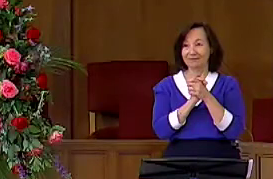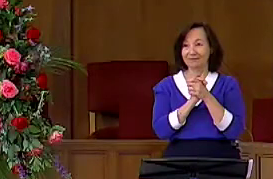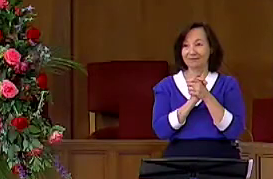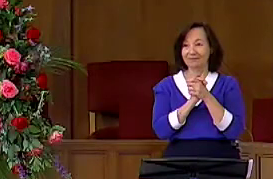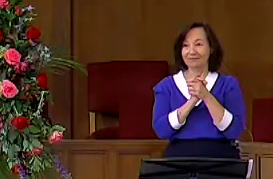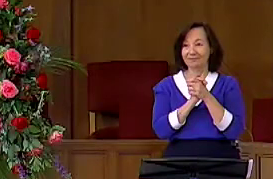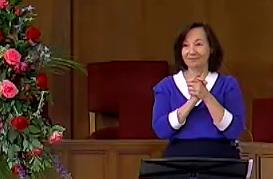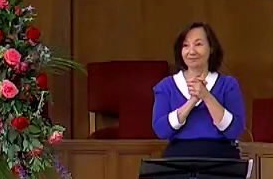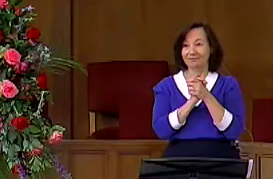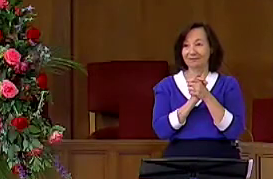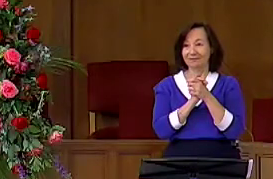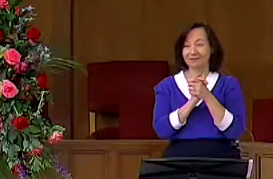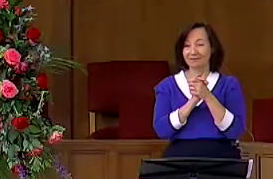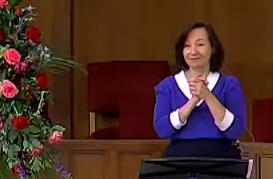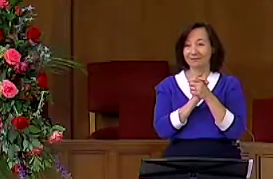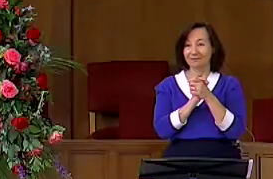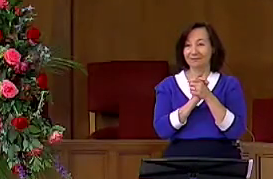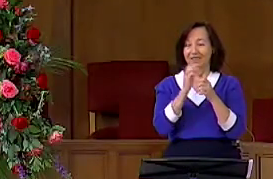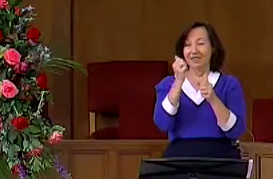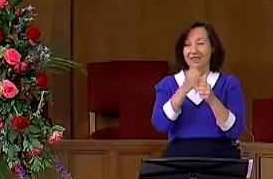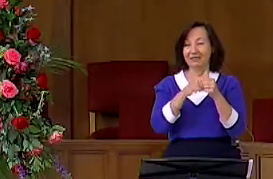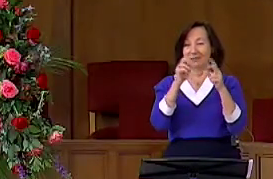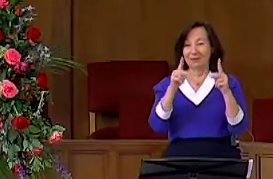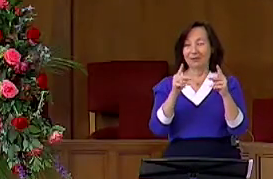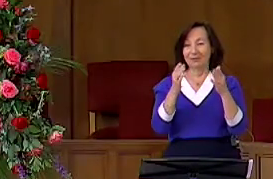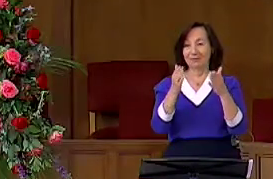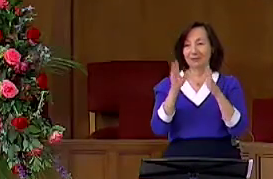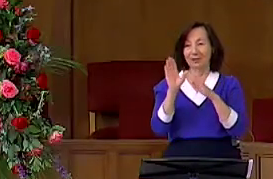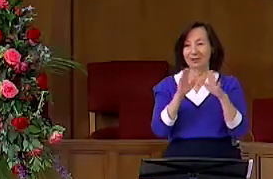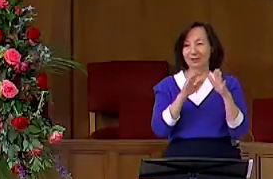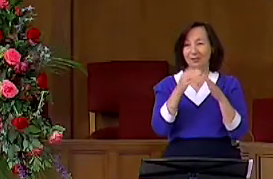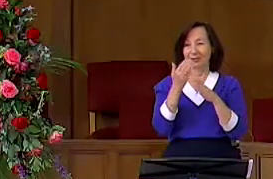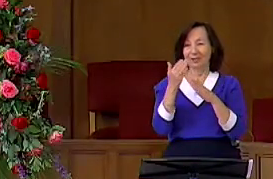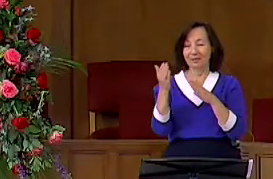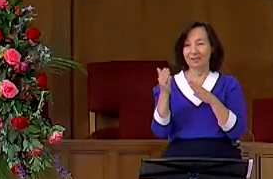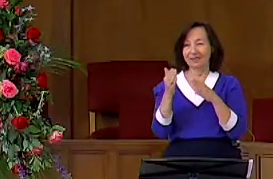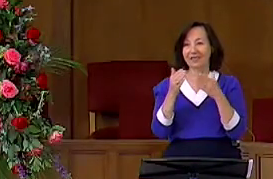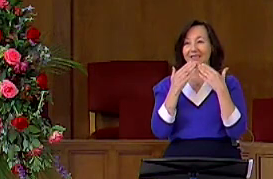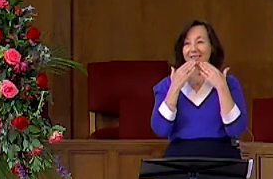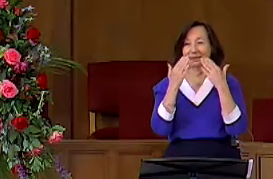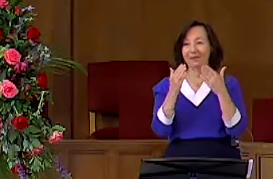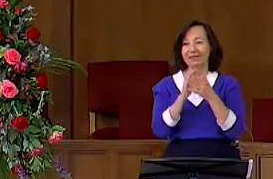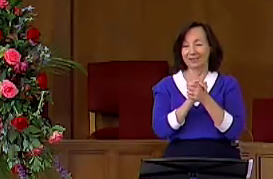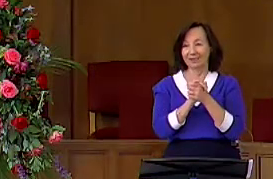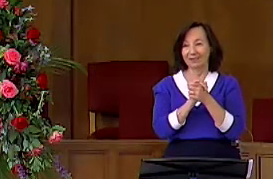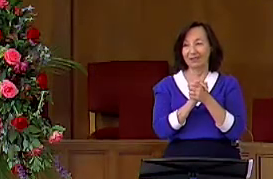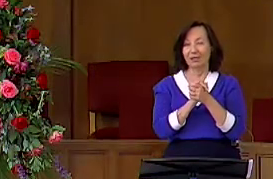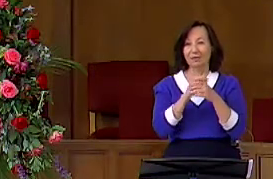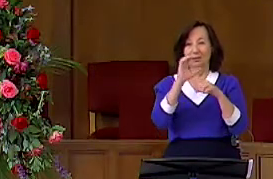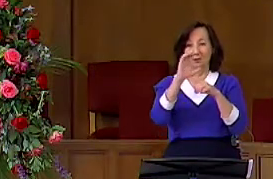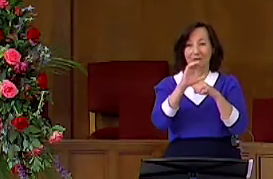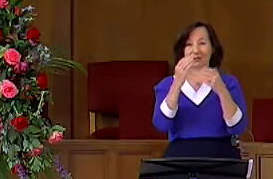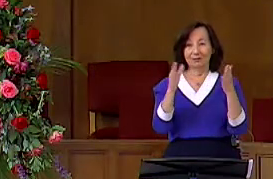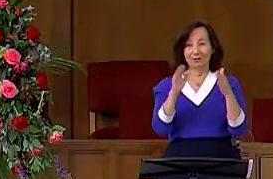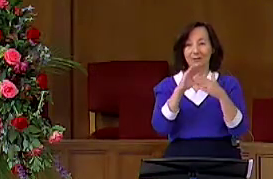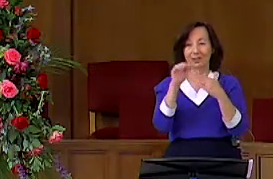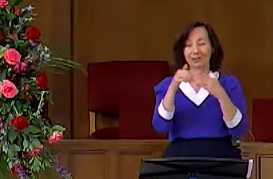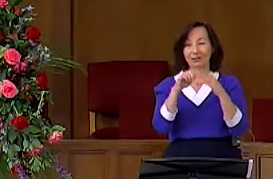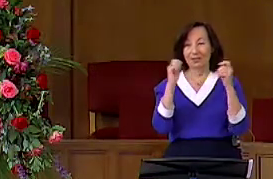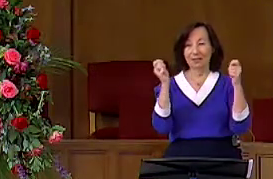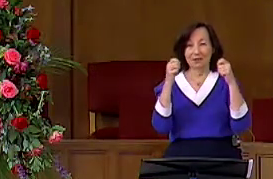I'm telling you, everybody wanted to do something for you here, so we want to just say a big thank you. And so after church, we get to all celebrate as